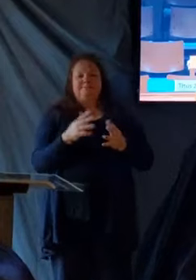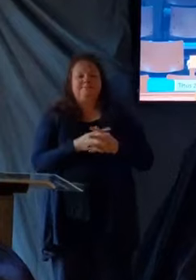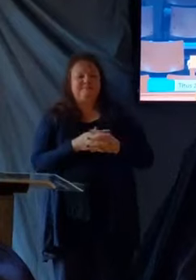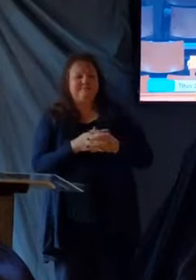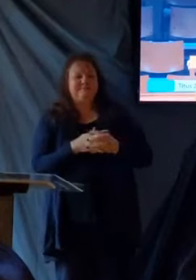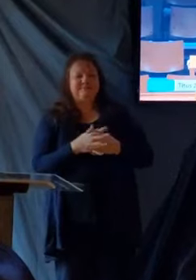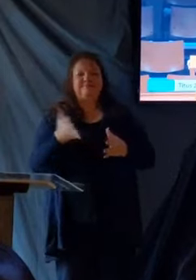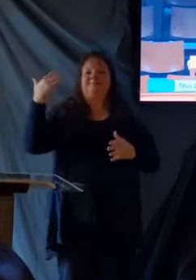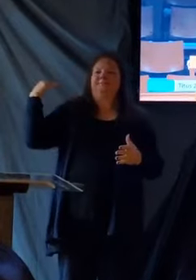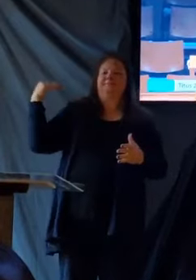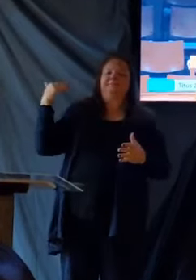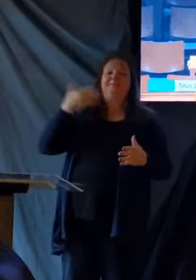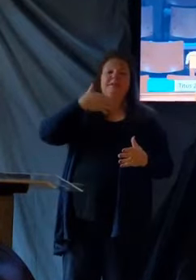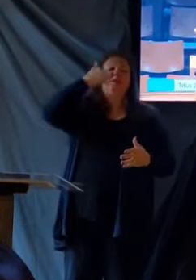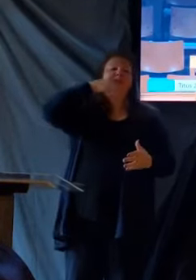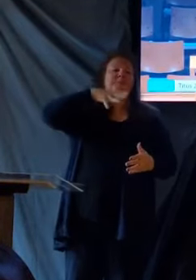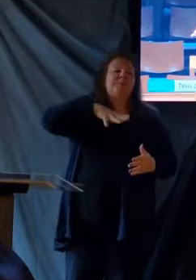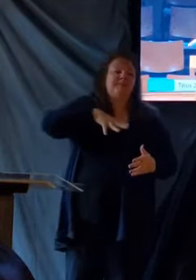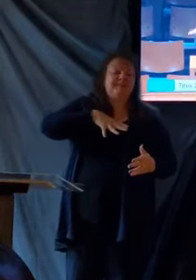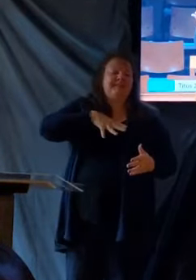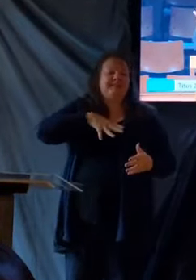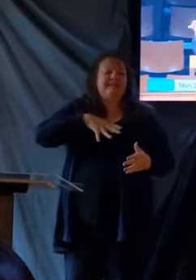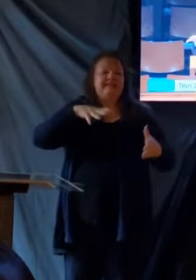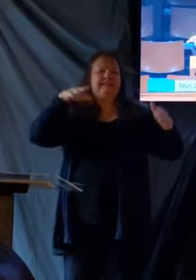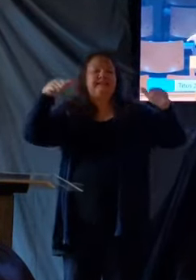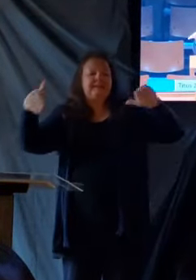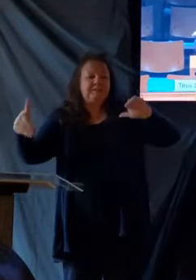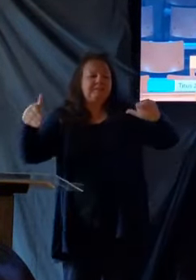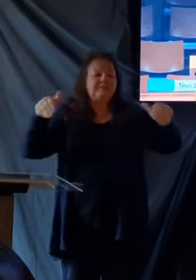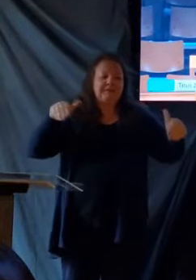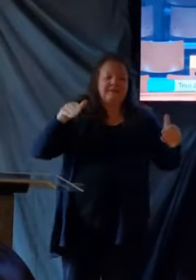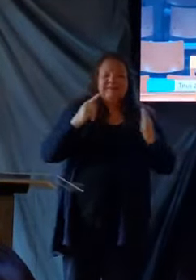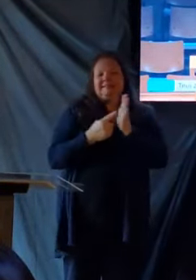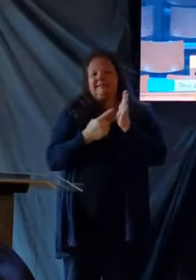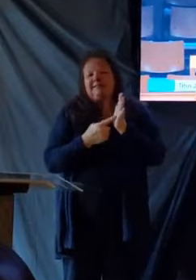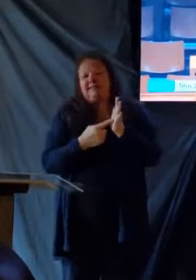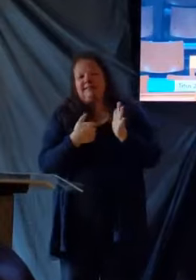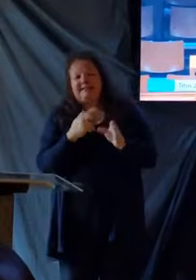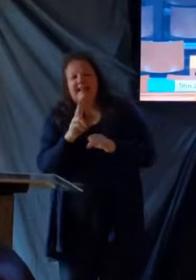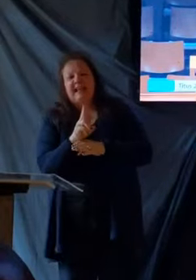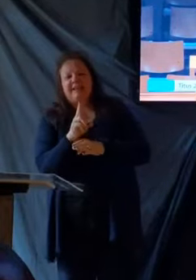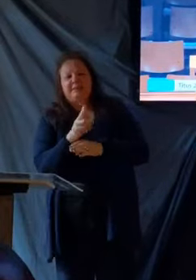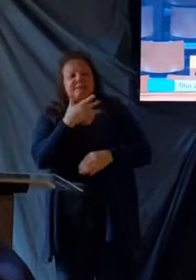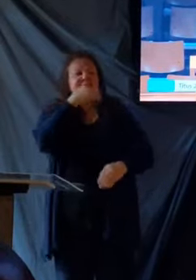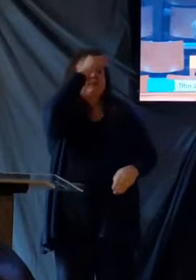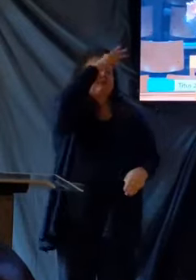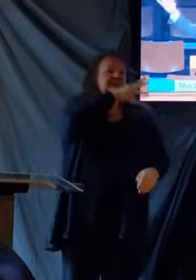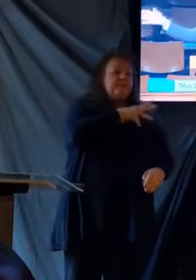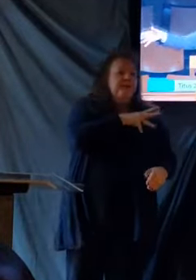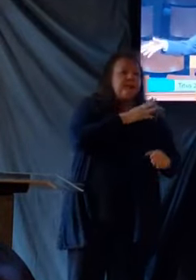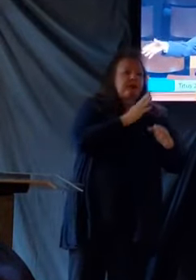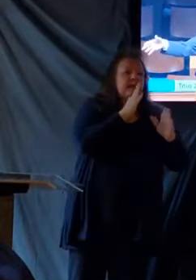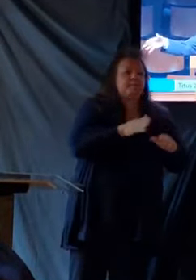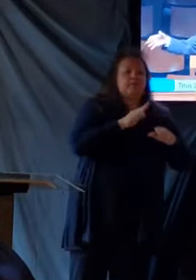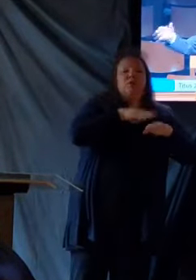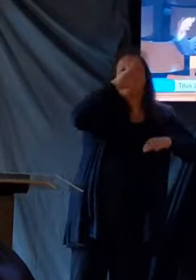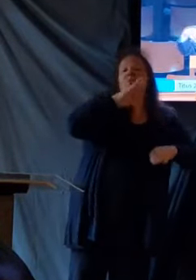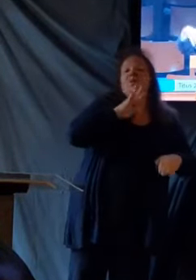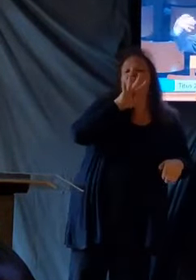In ancient writings, they could be used. They're comparative. Sometimes I'm going to use an older man of someone who's over